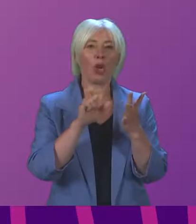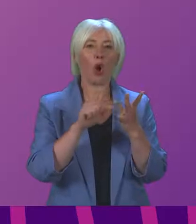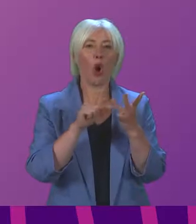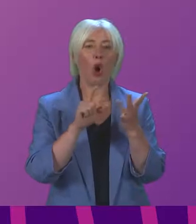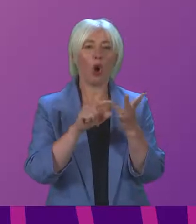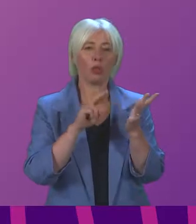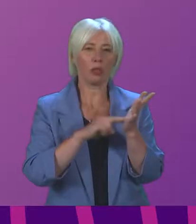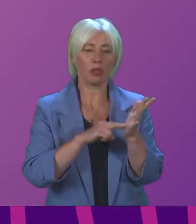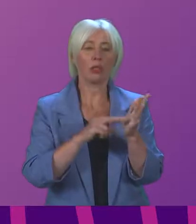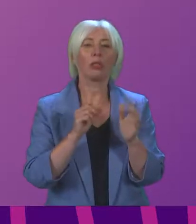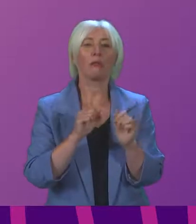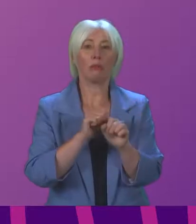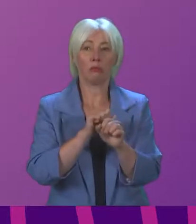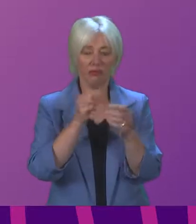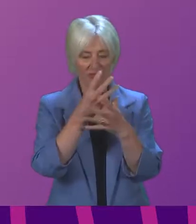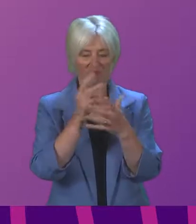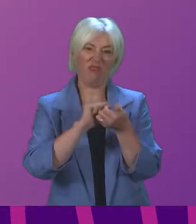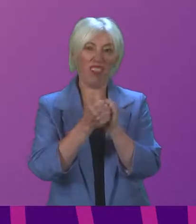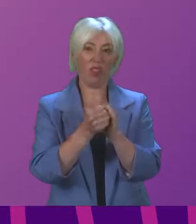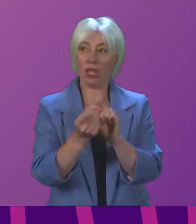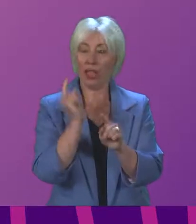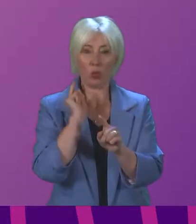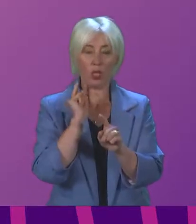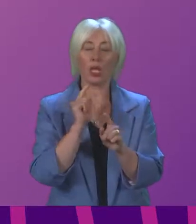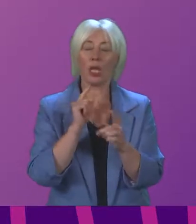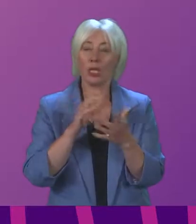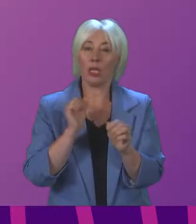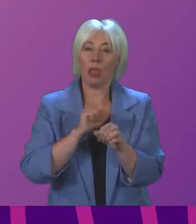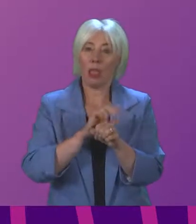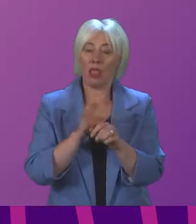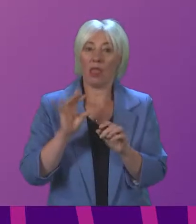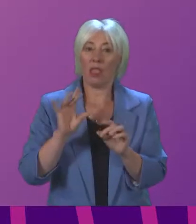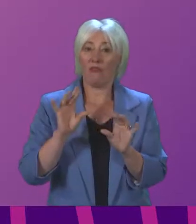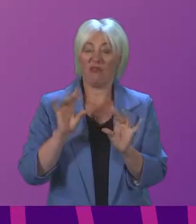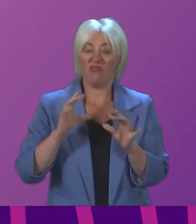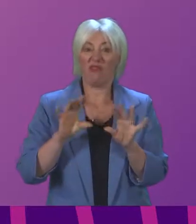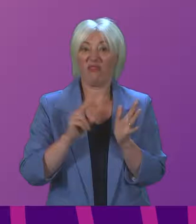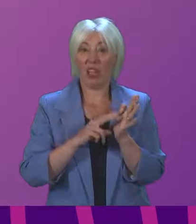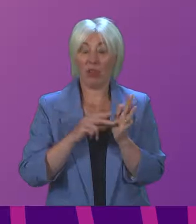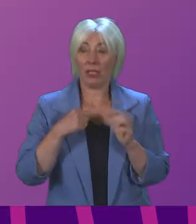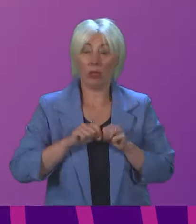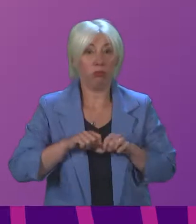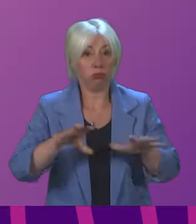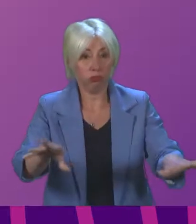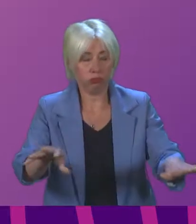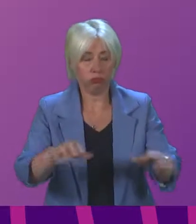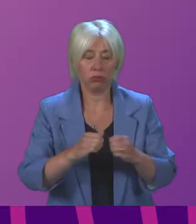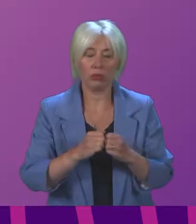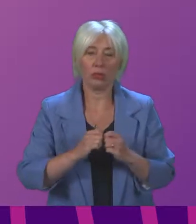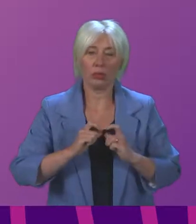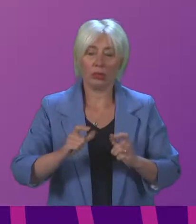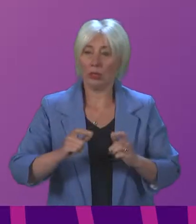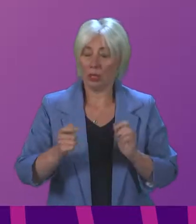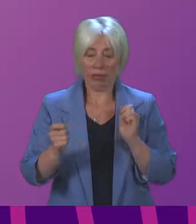it is evident that the pandemic continues and the virus remains very much with us. Although we continue to live in this fluid